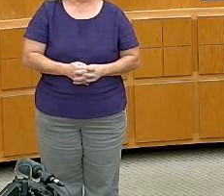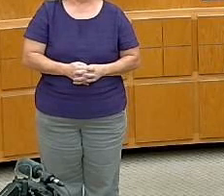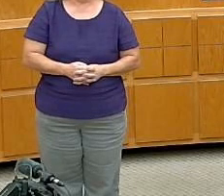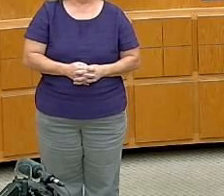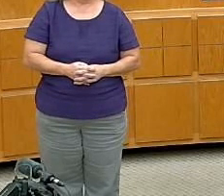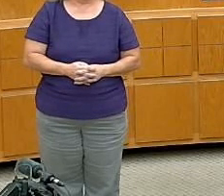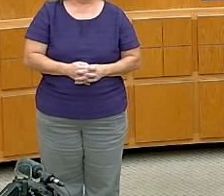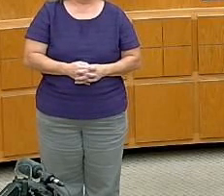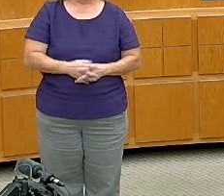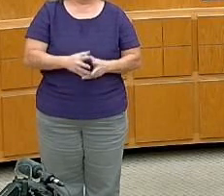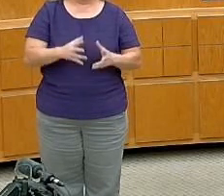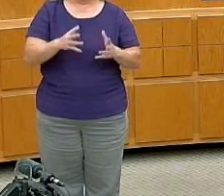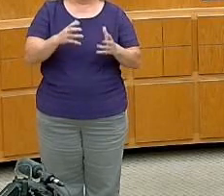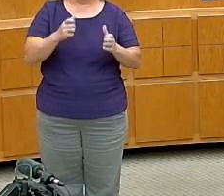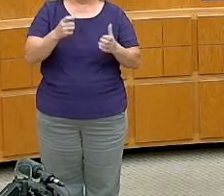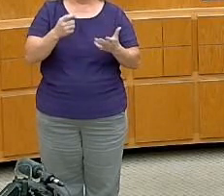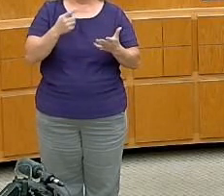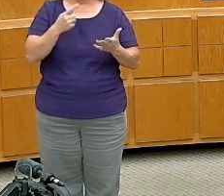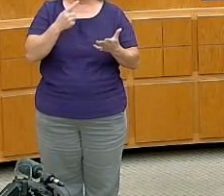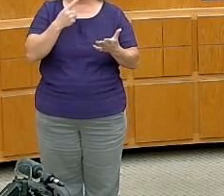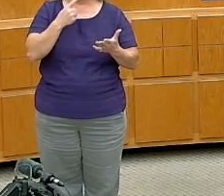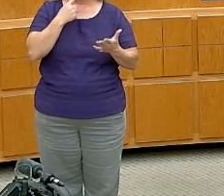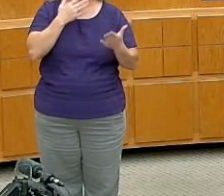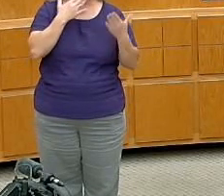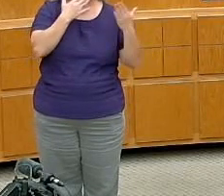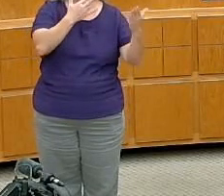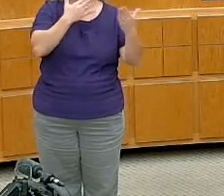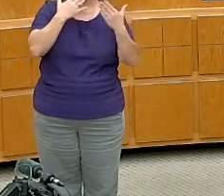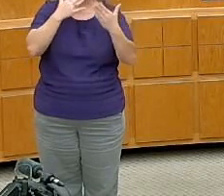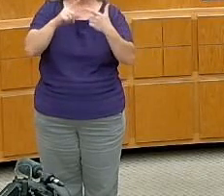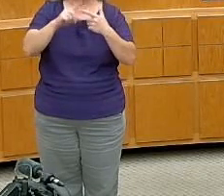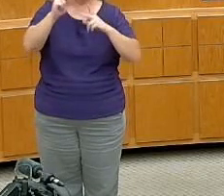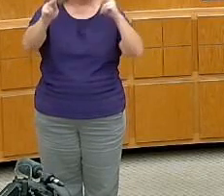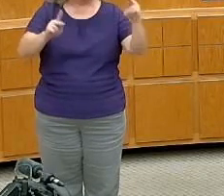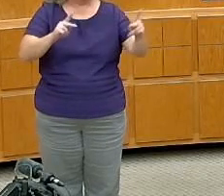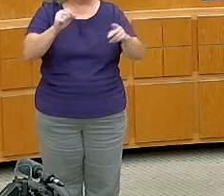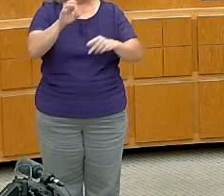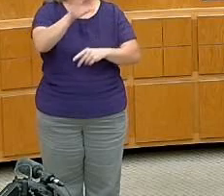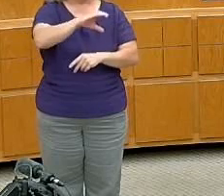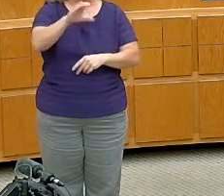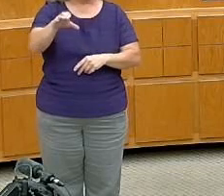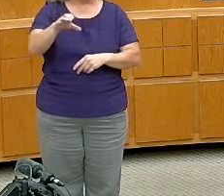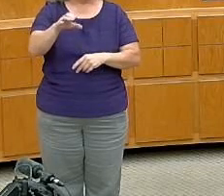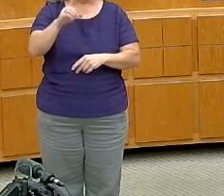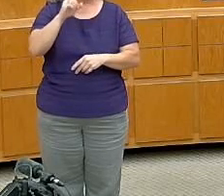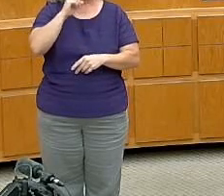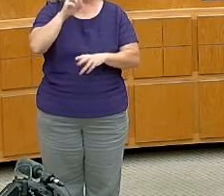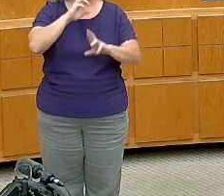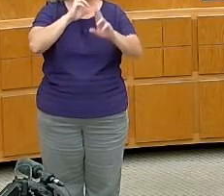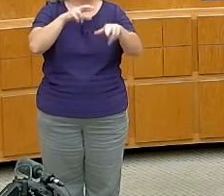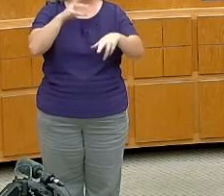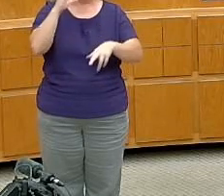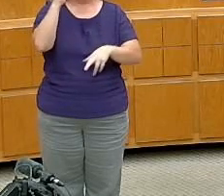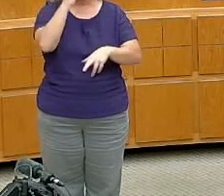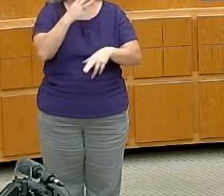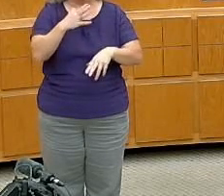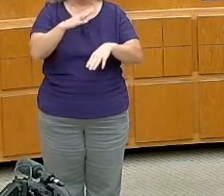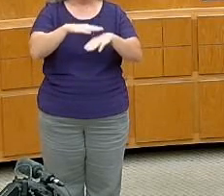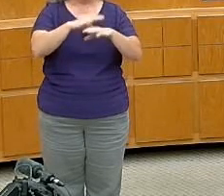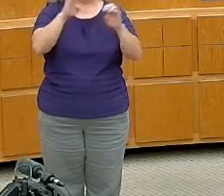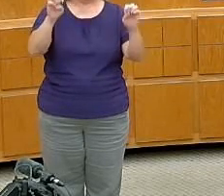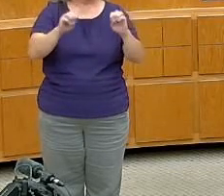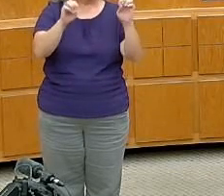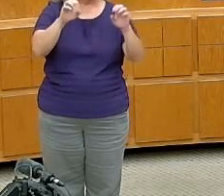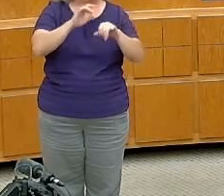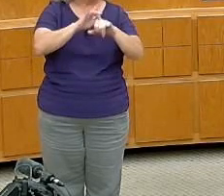Just a word of thanks to the citizens of Corpus Christi. I think they responded beautifully on Easter Sunday, and many churches